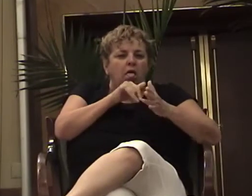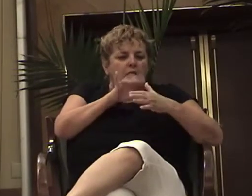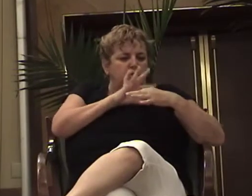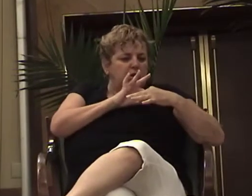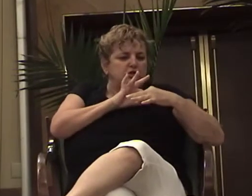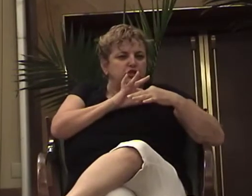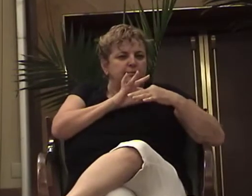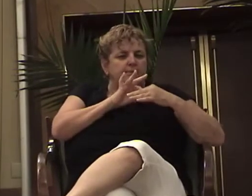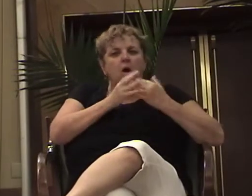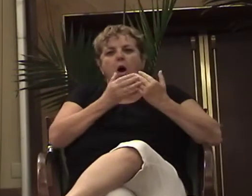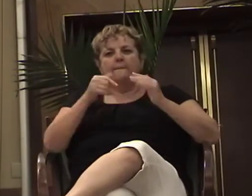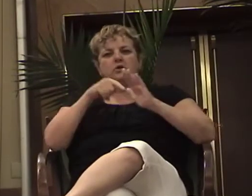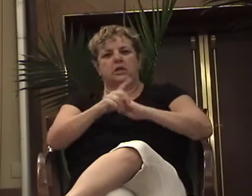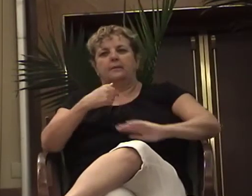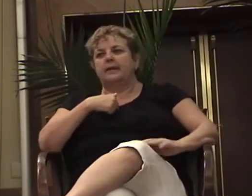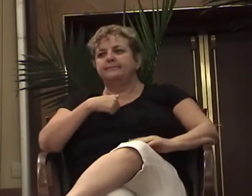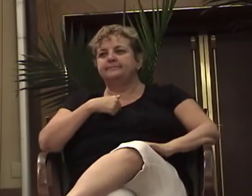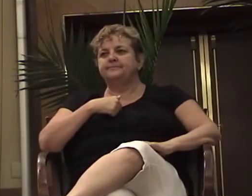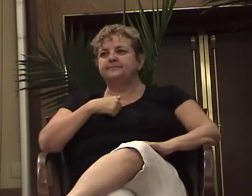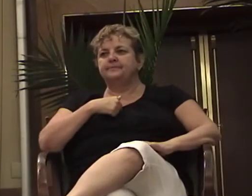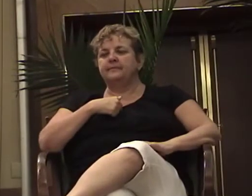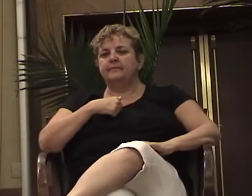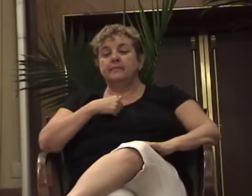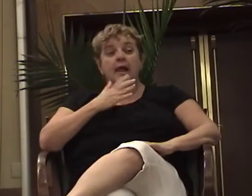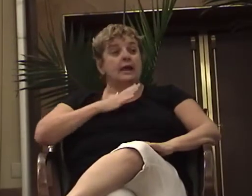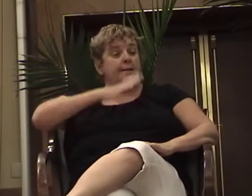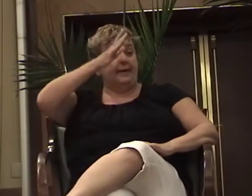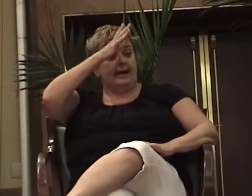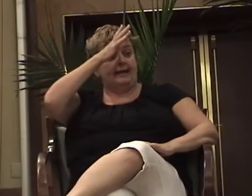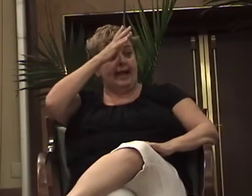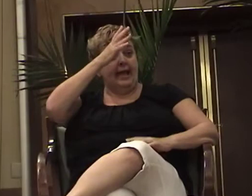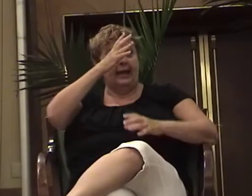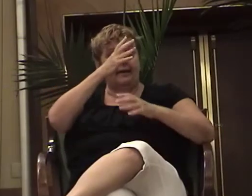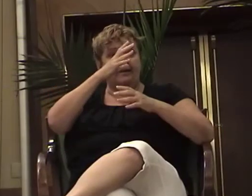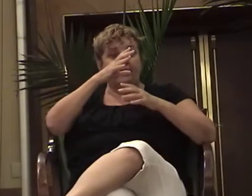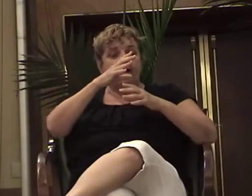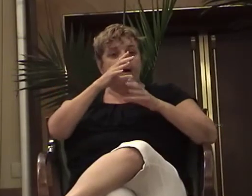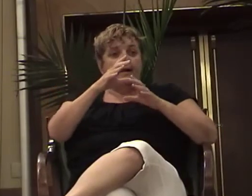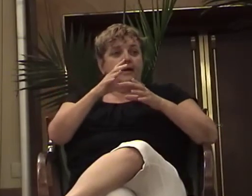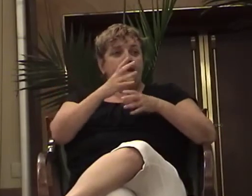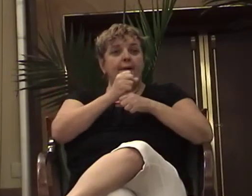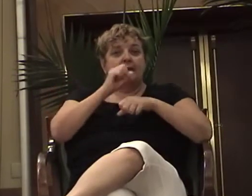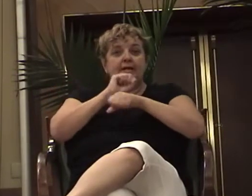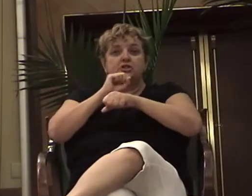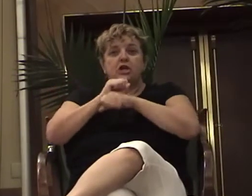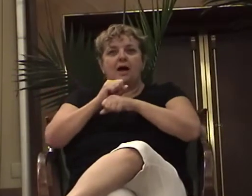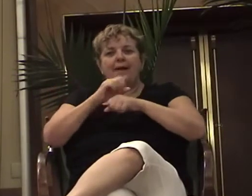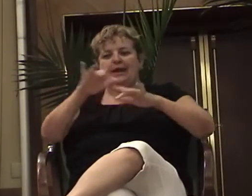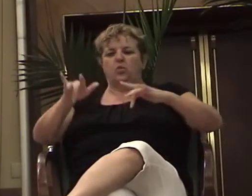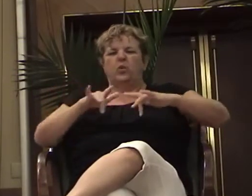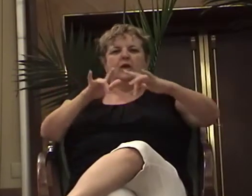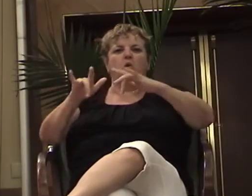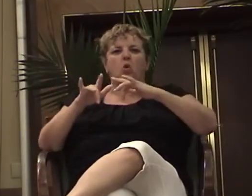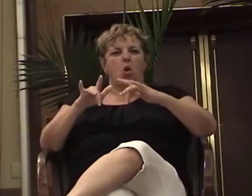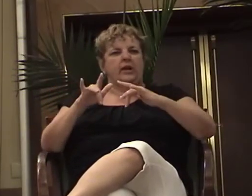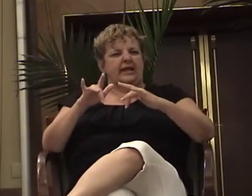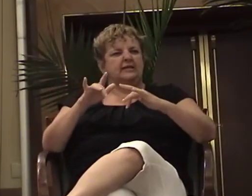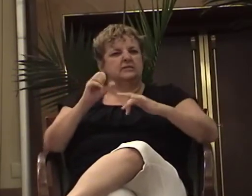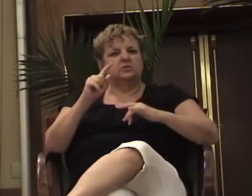hanging out, and my dad had ended up getting me a job at a recording studio. I've been singing since I was a young girl. And I don't know, if you're an artist like I am, you kind of